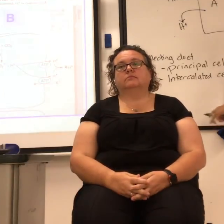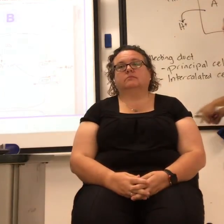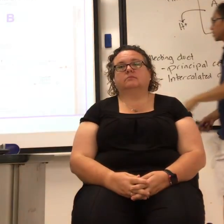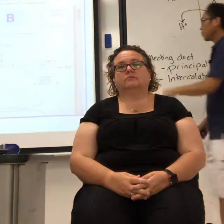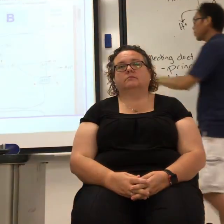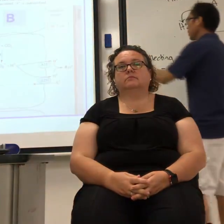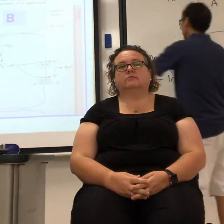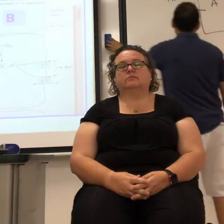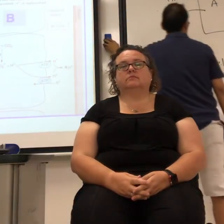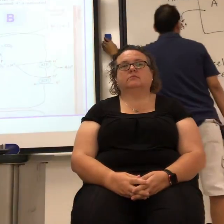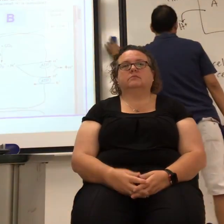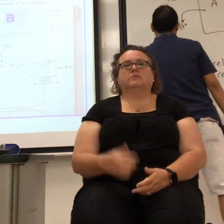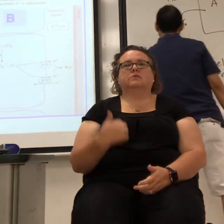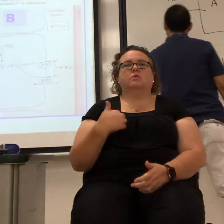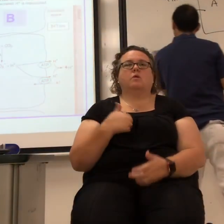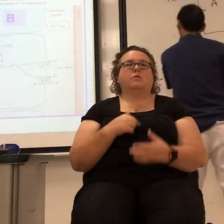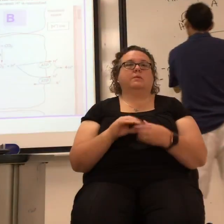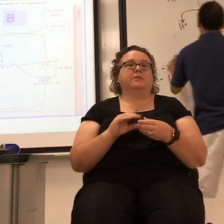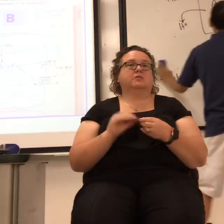What we said earlier